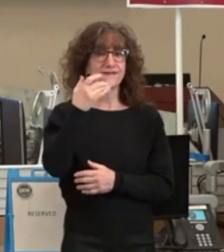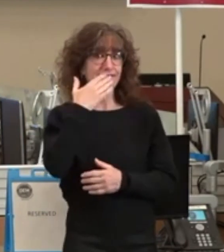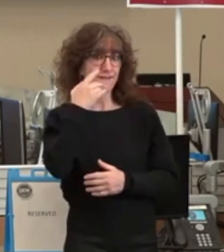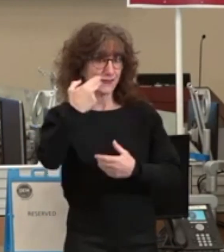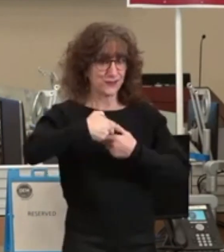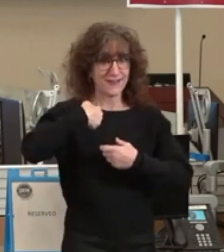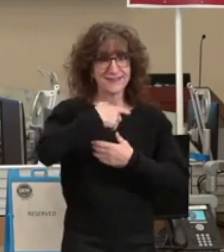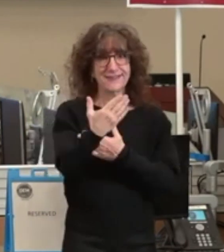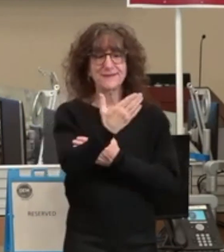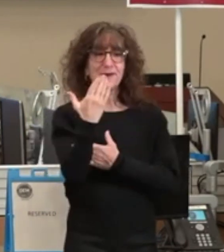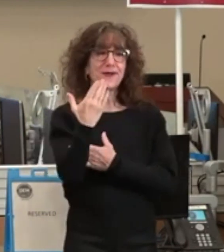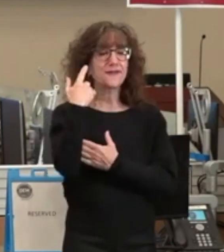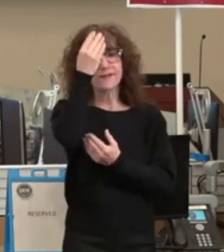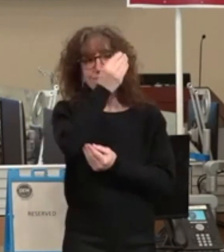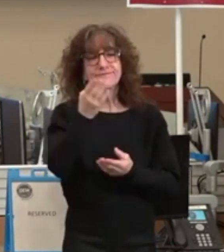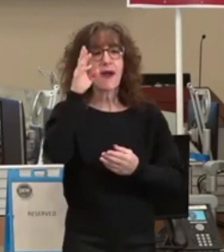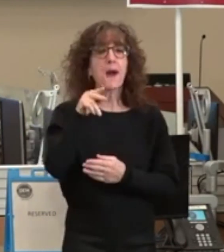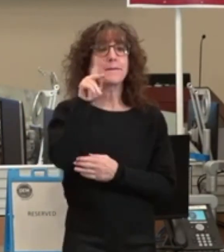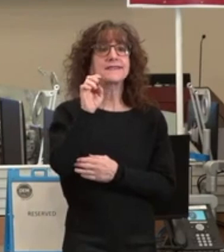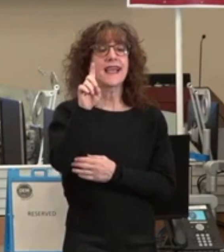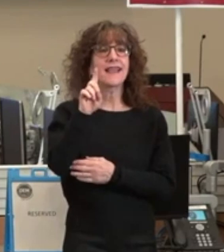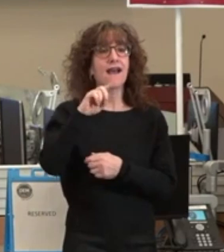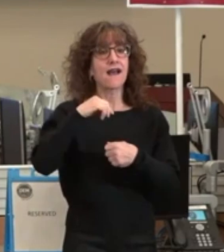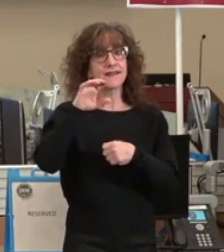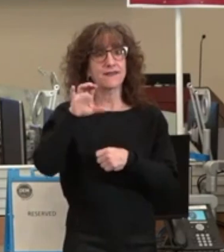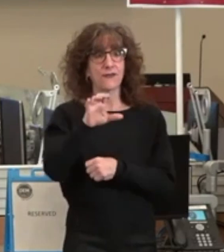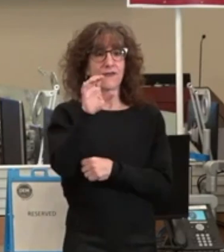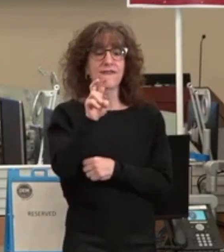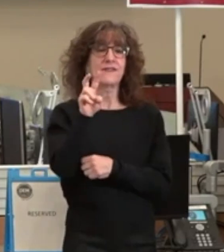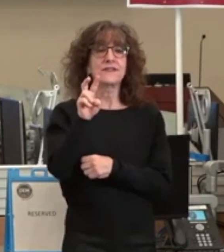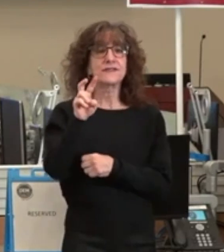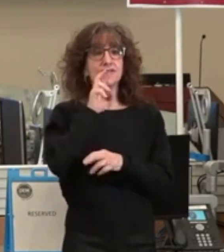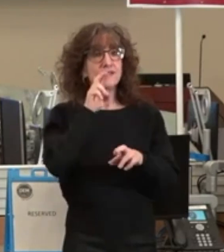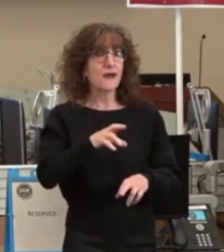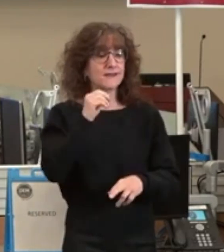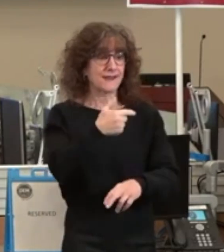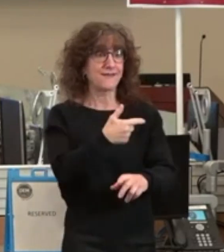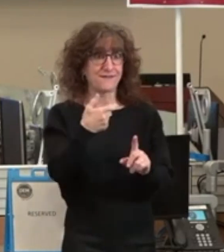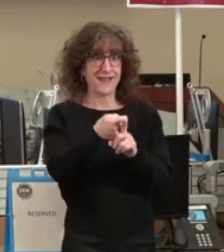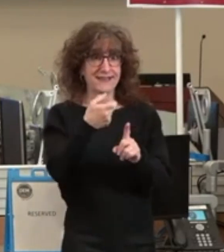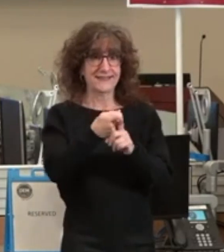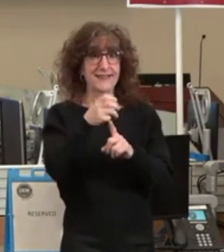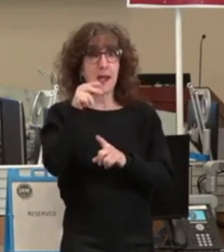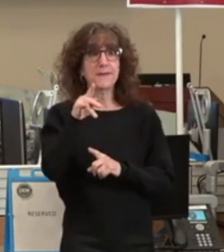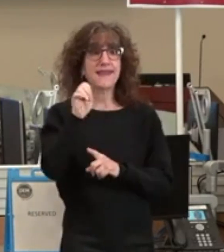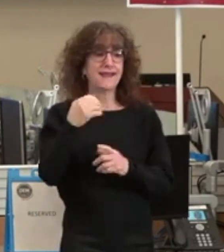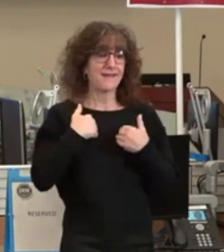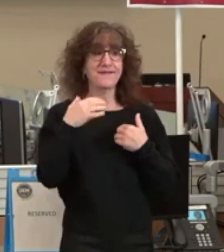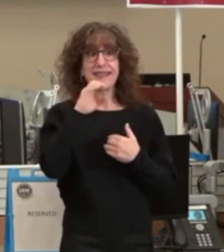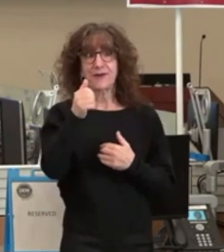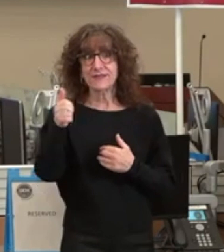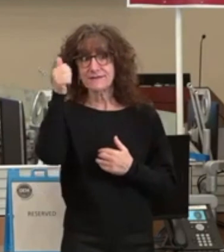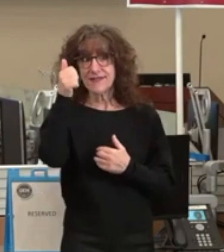joining us this morning to bring an update on our coronavirus response as well as our vaccine update. Of course, we have the County Executive here. We